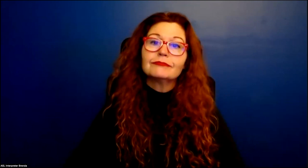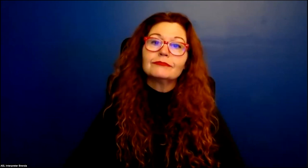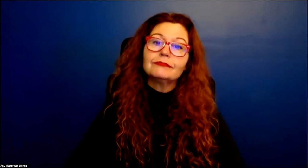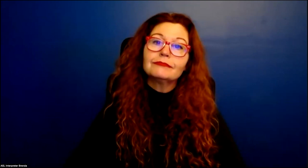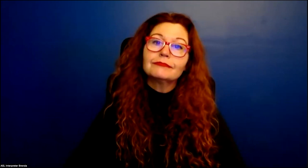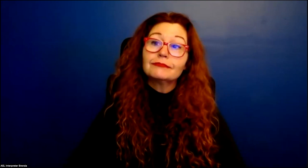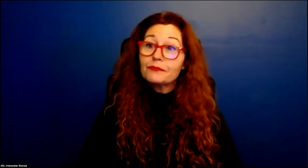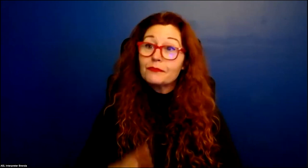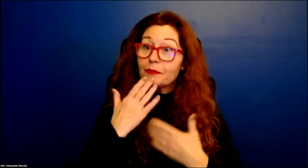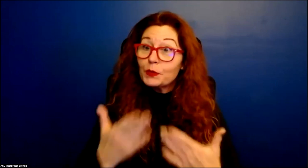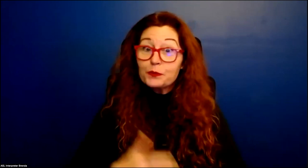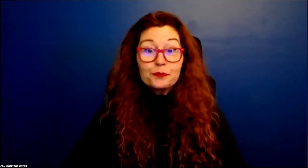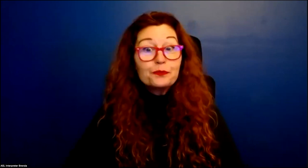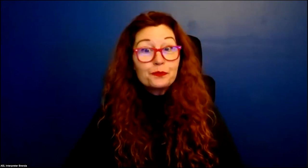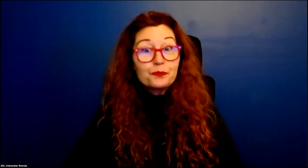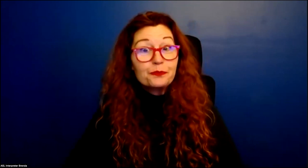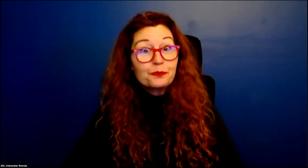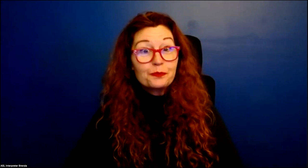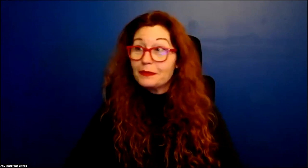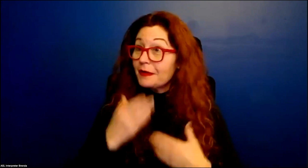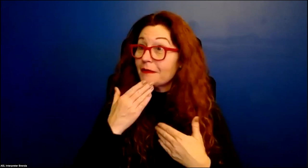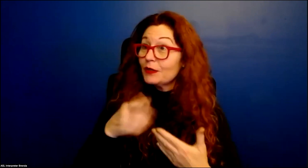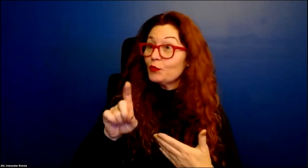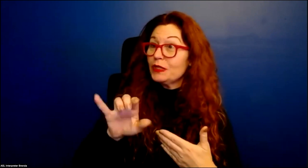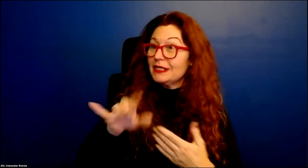Thank you, Joseph. We needed that.